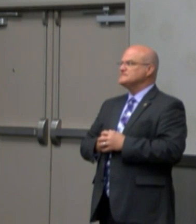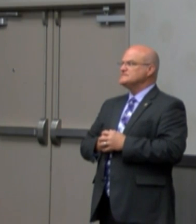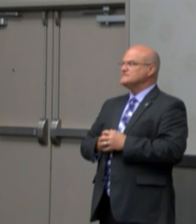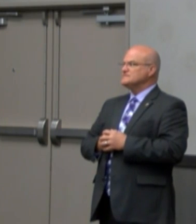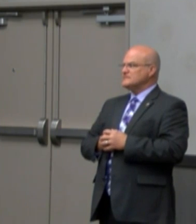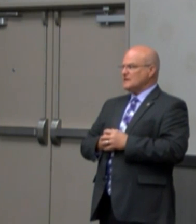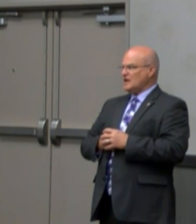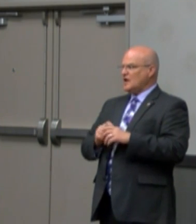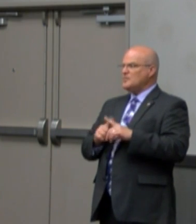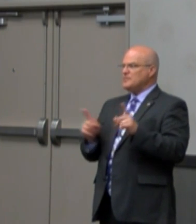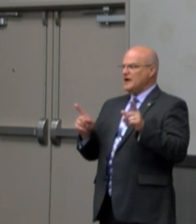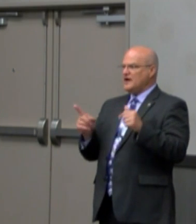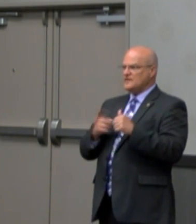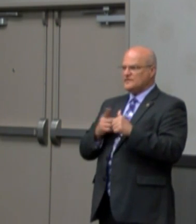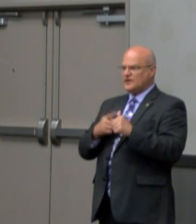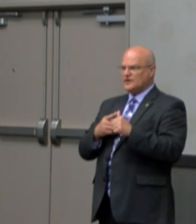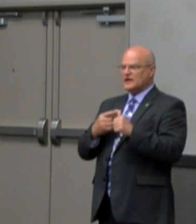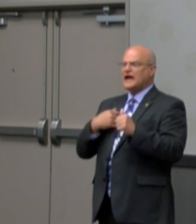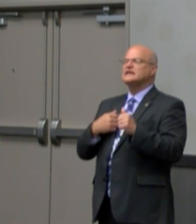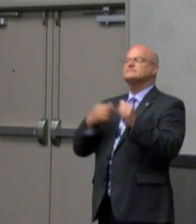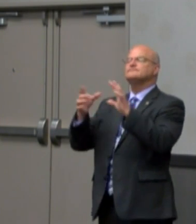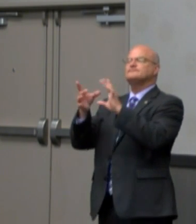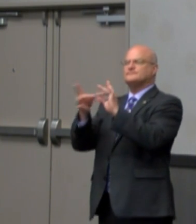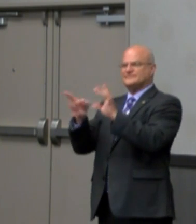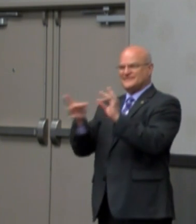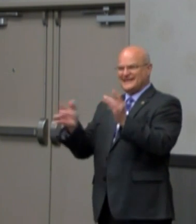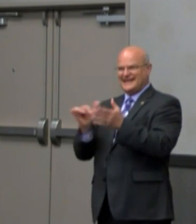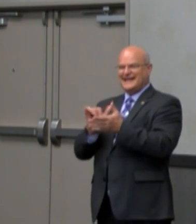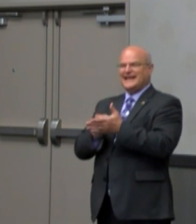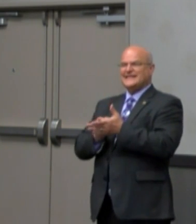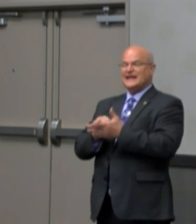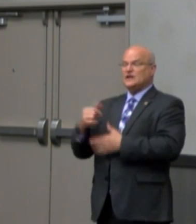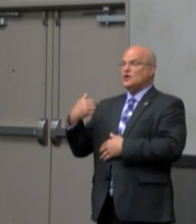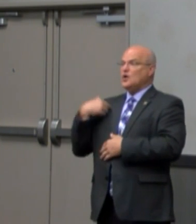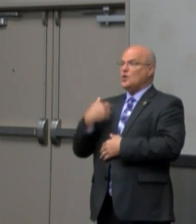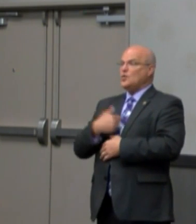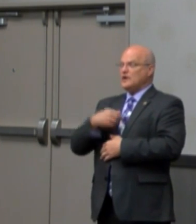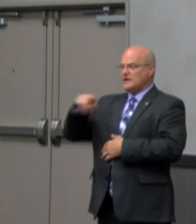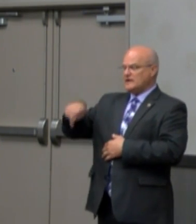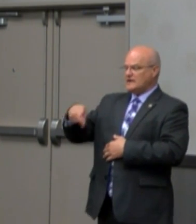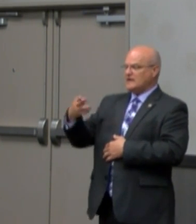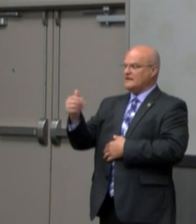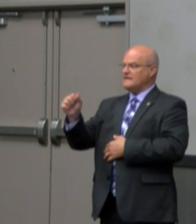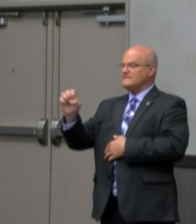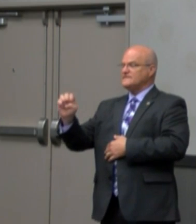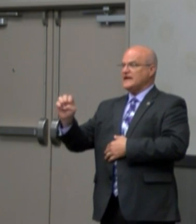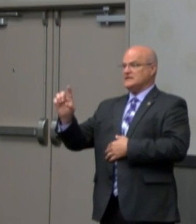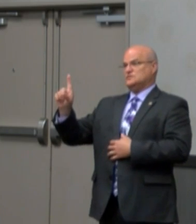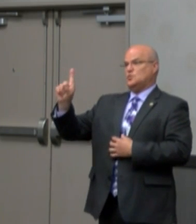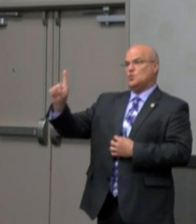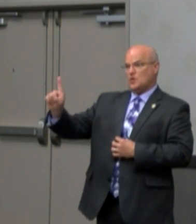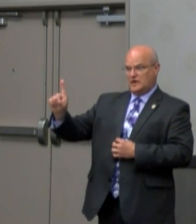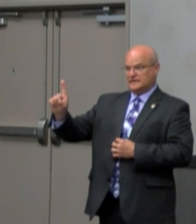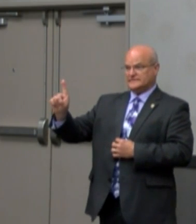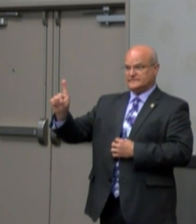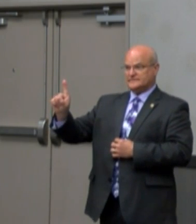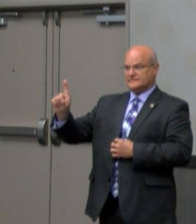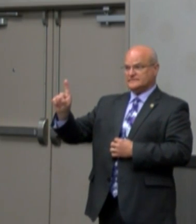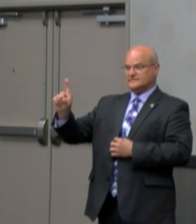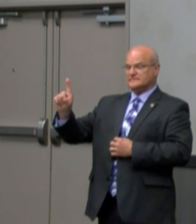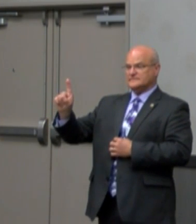but first let me just make an overall comment that we're in phase 1 of the